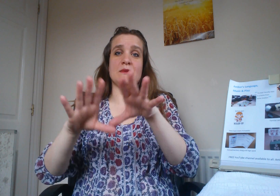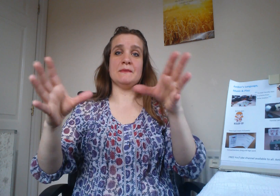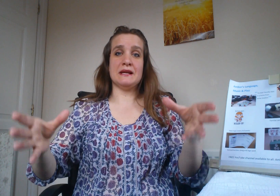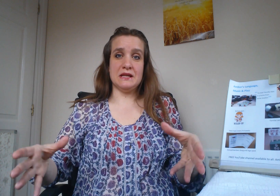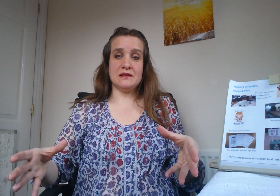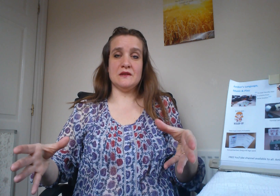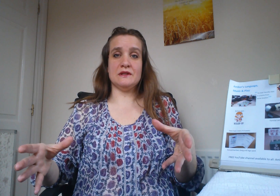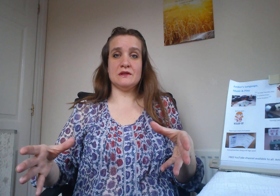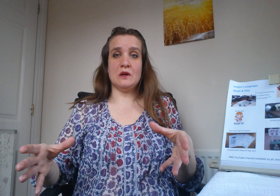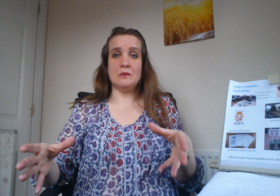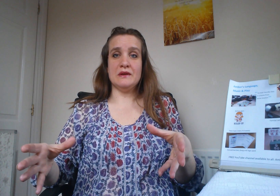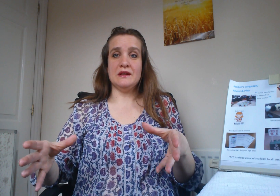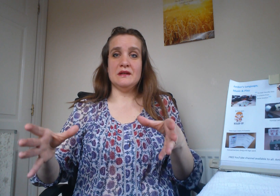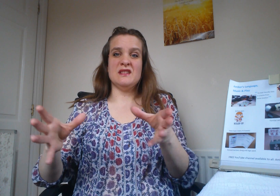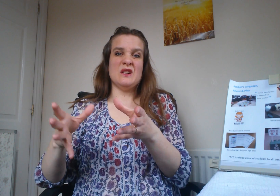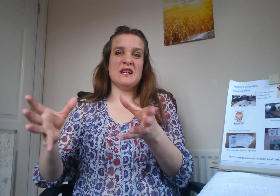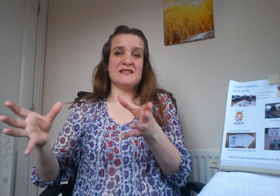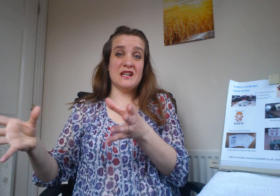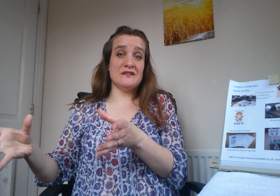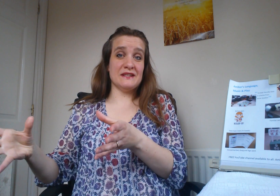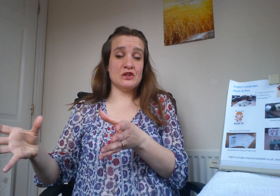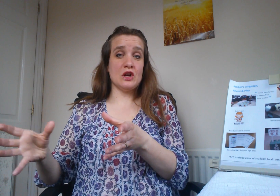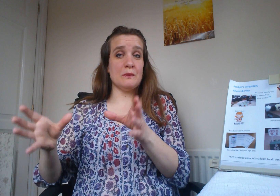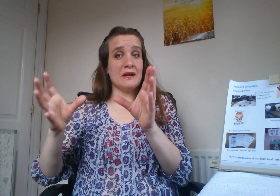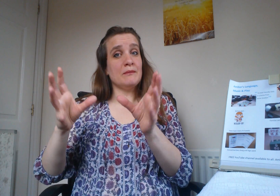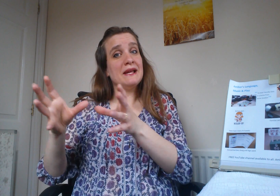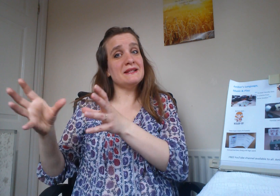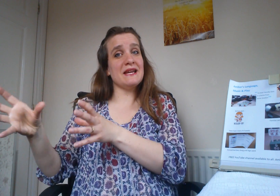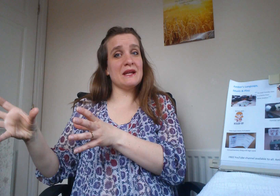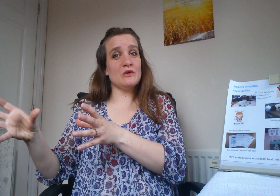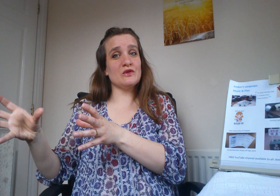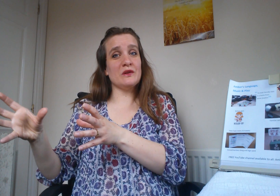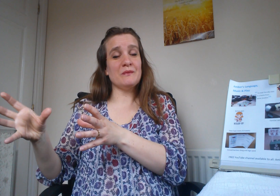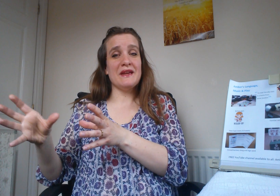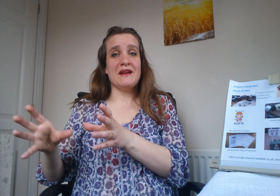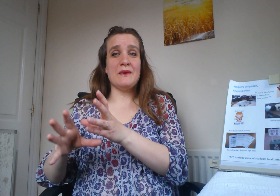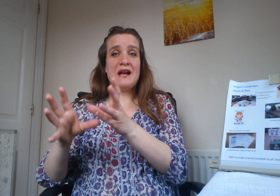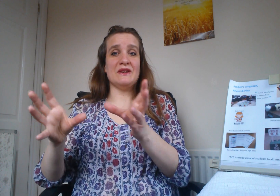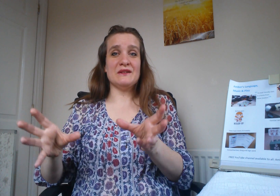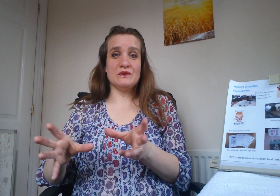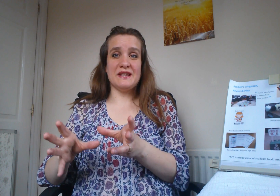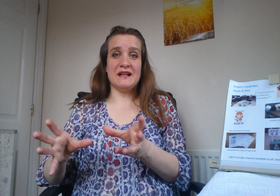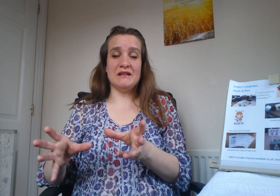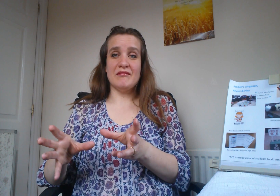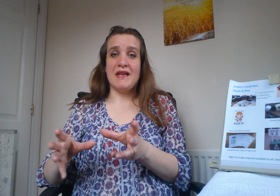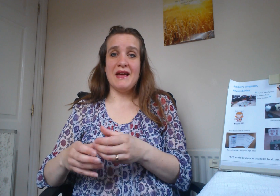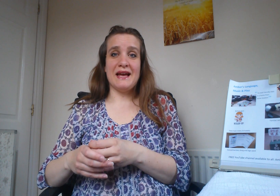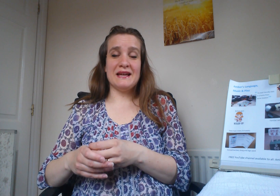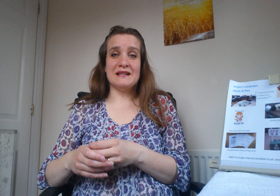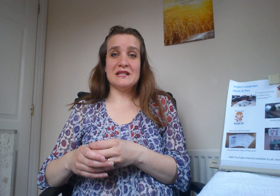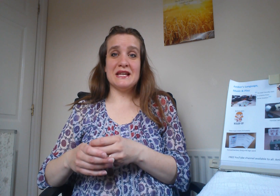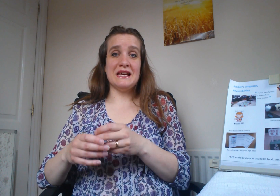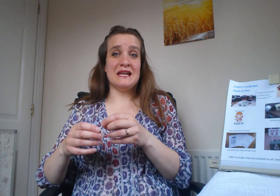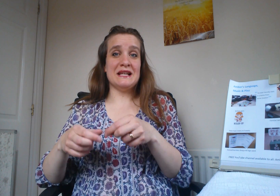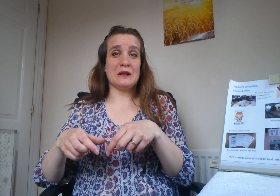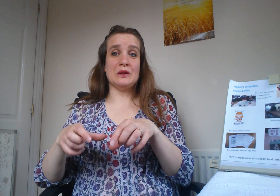up with blankets over the top to look like surfaces in a shop and place the animals on, and we have a little till and a